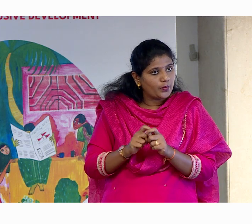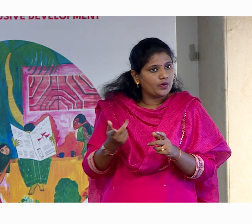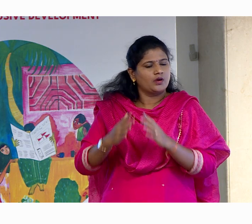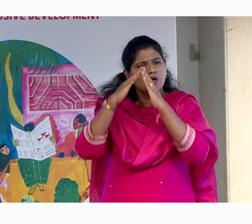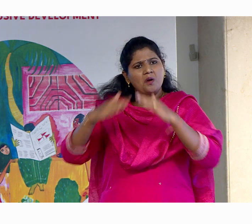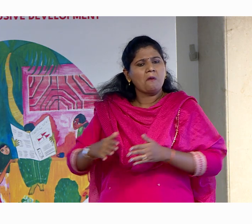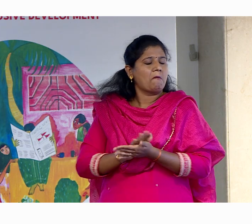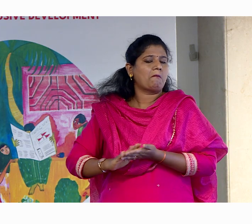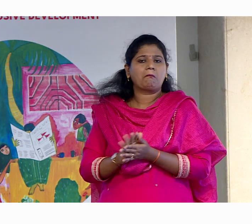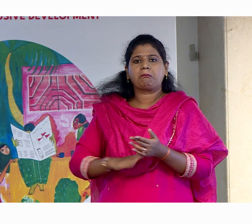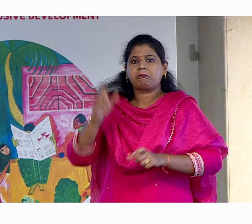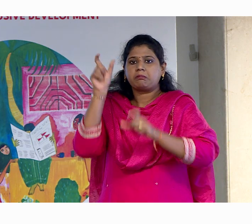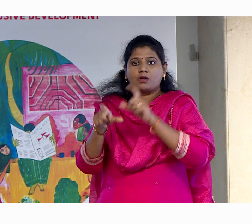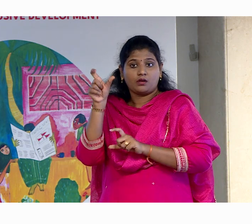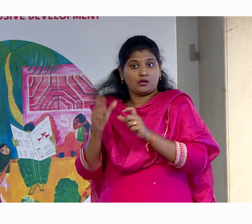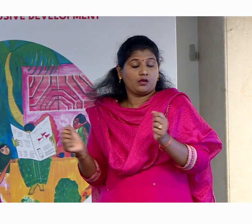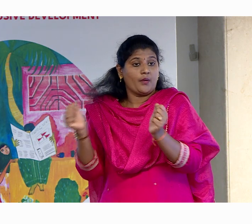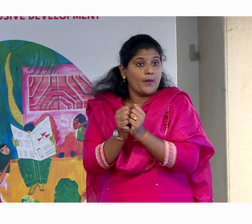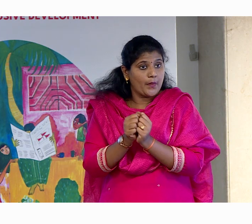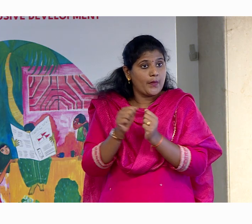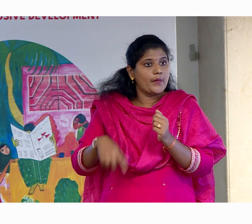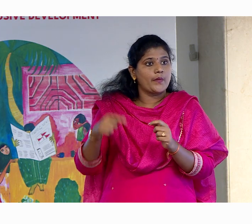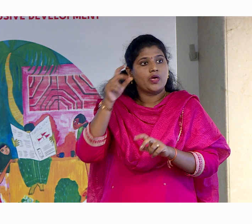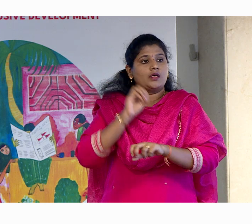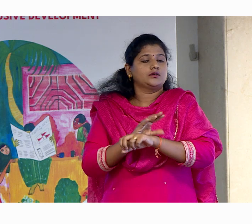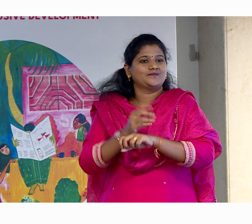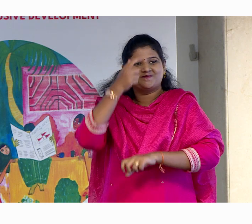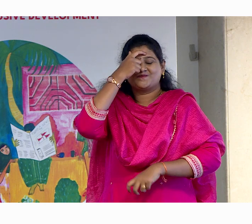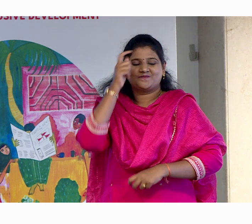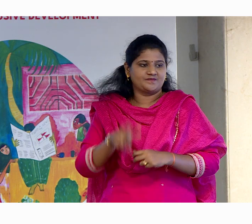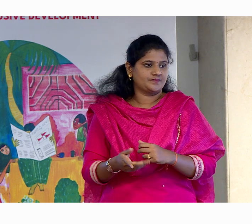with a psychiatric problem. In another practice, it may be very different.